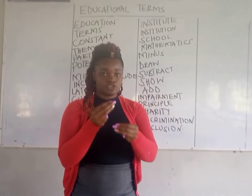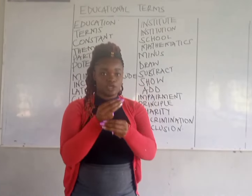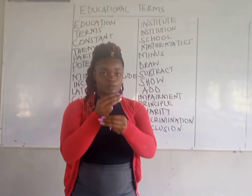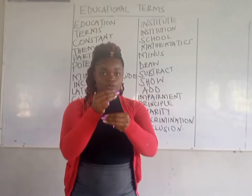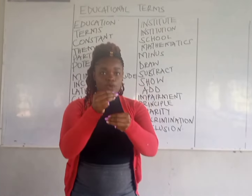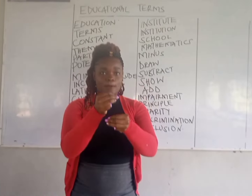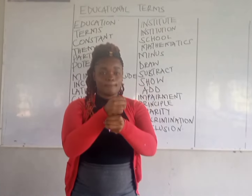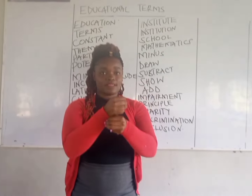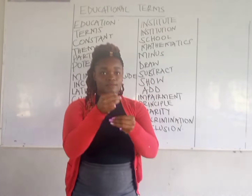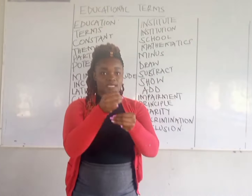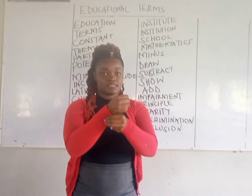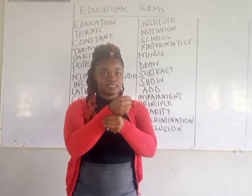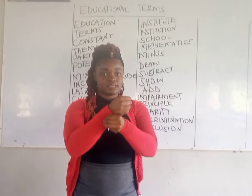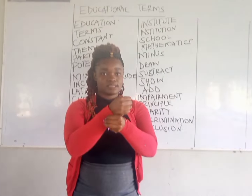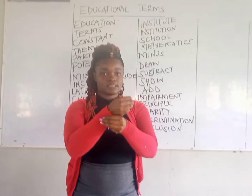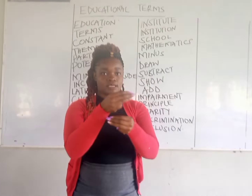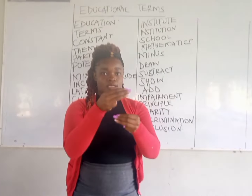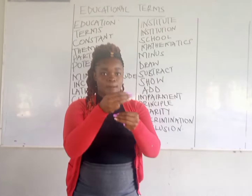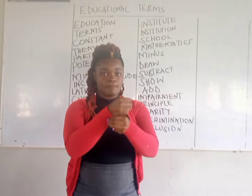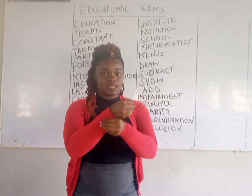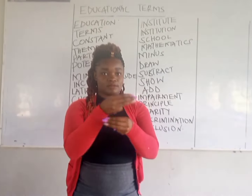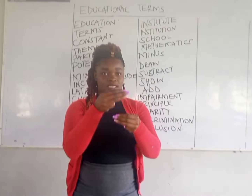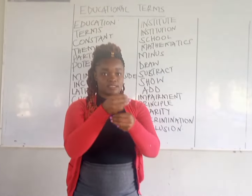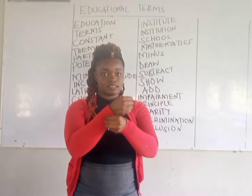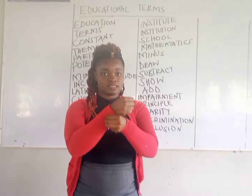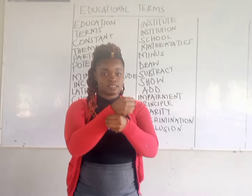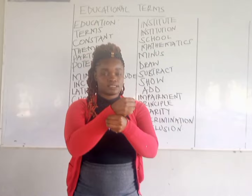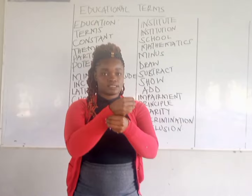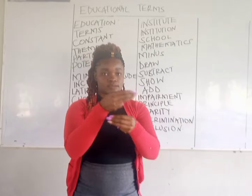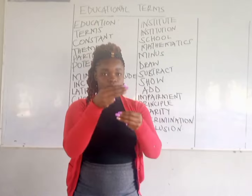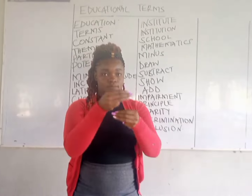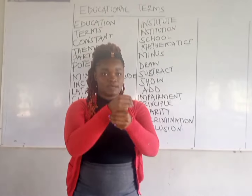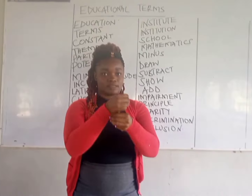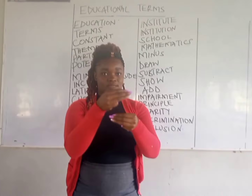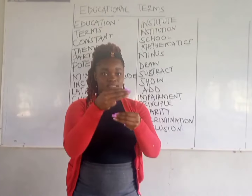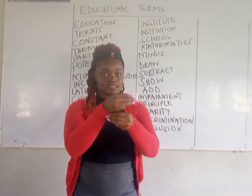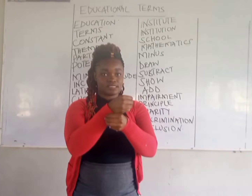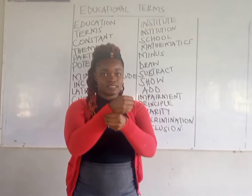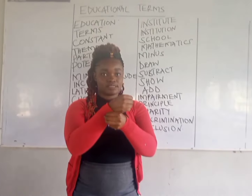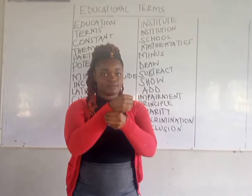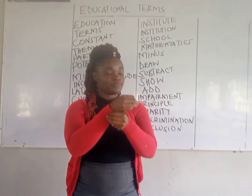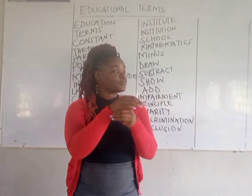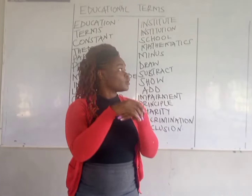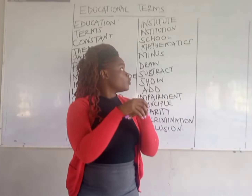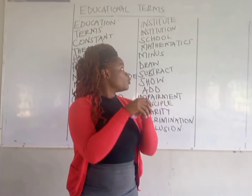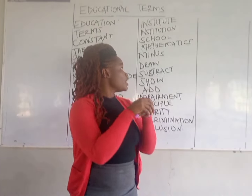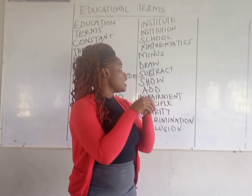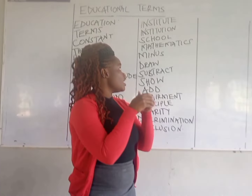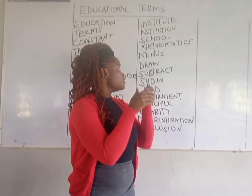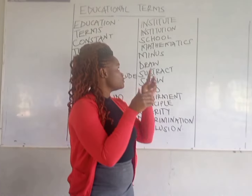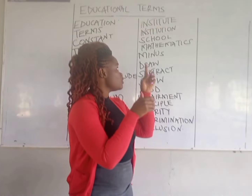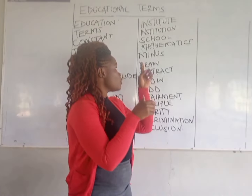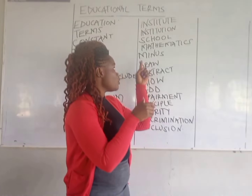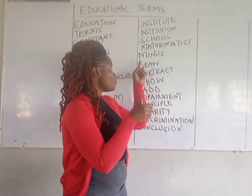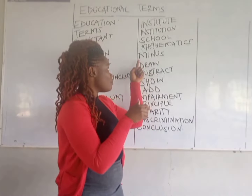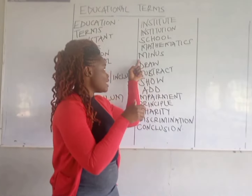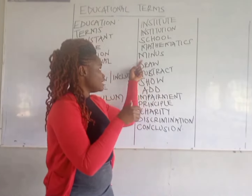shape. Mathematics. Mathematics. Mathematics. We have